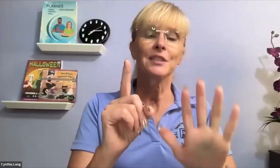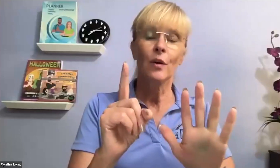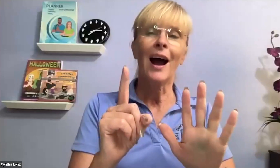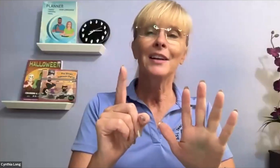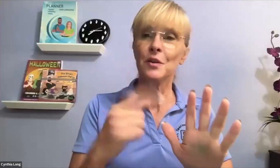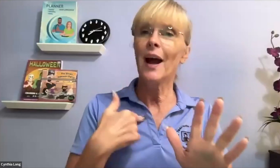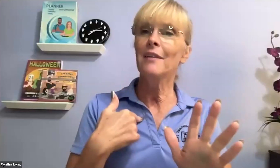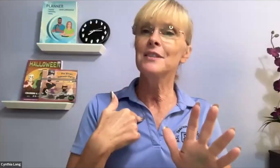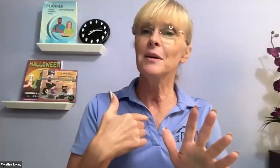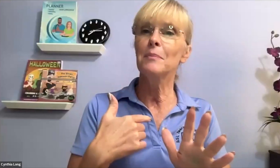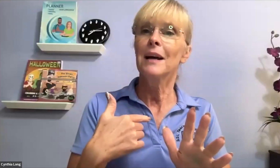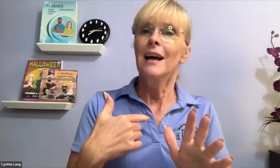so I do have some